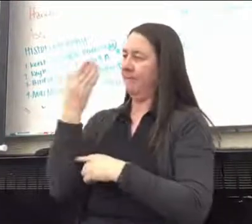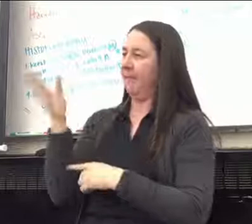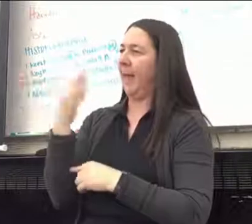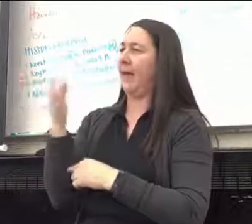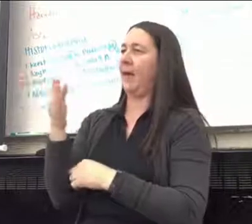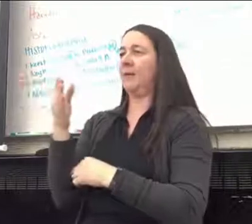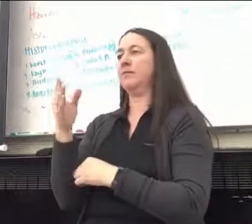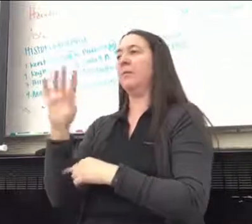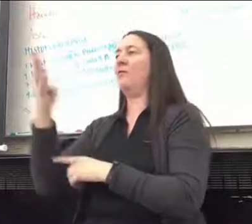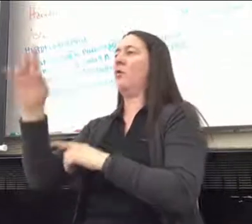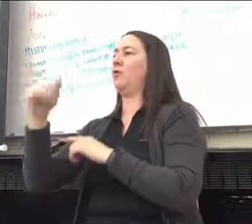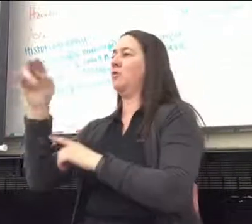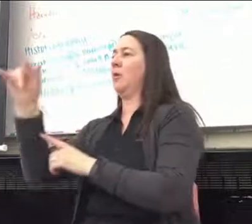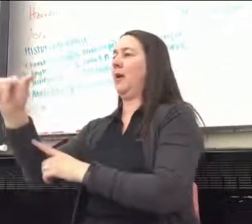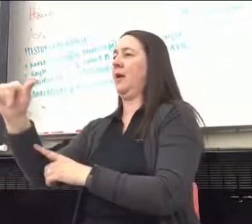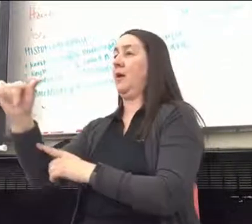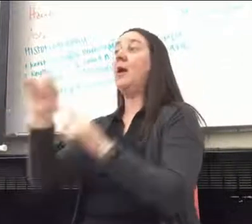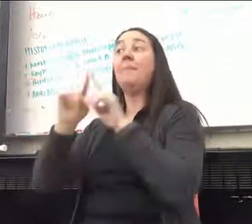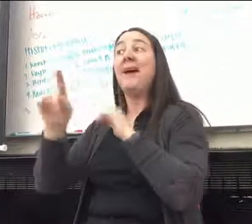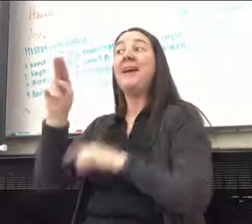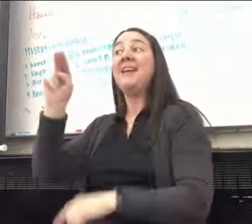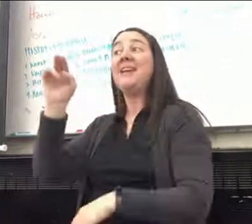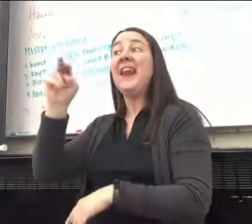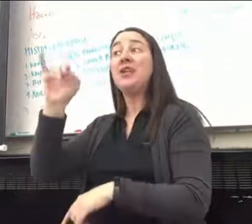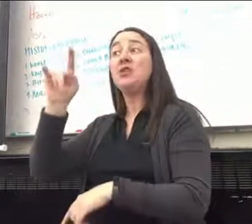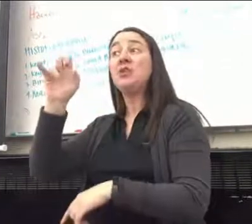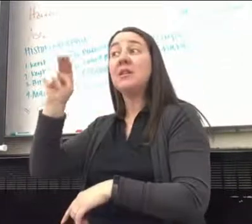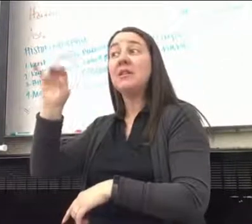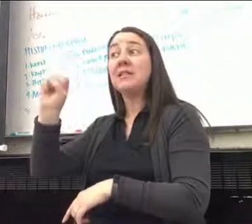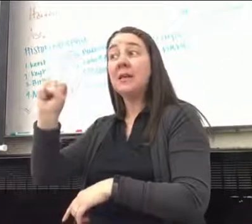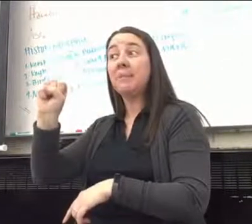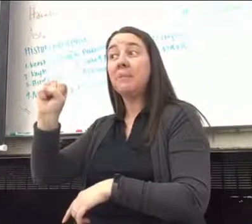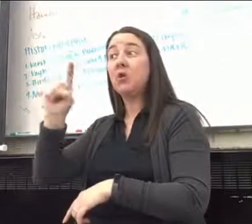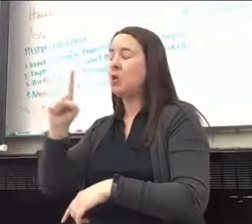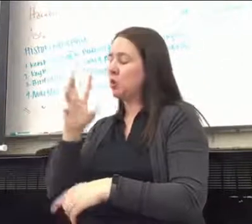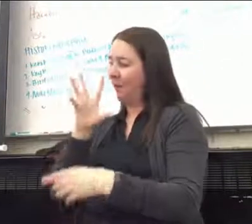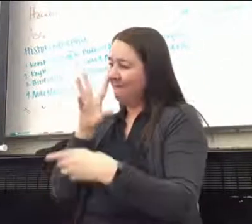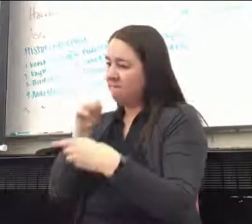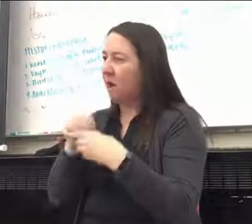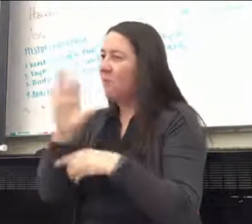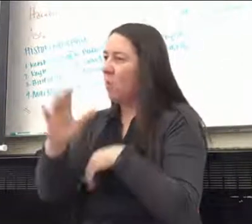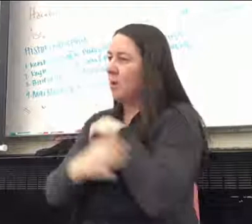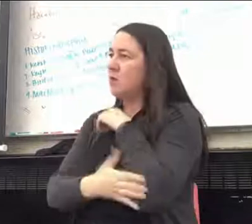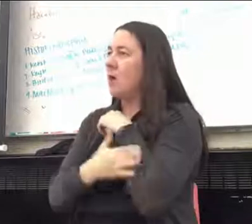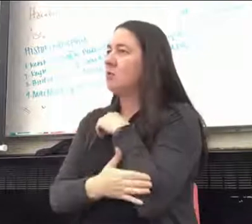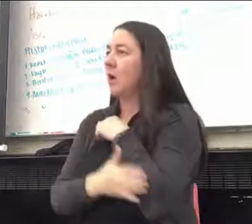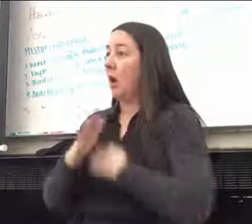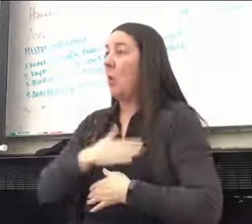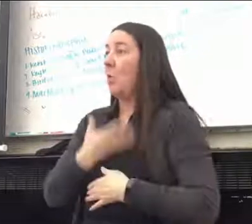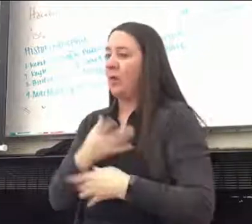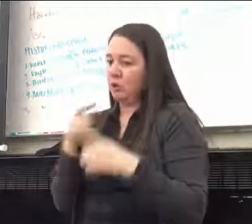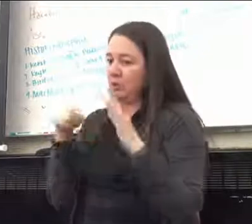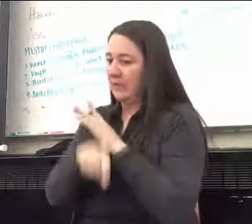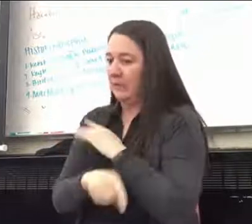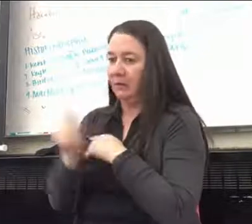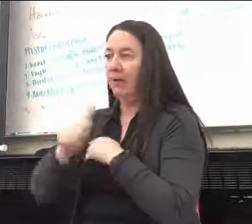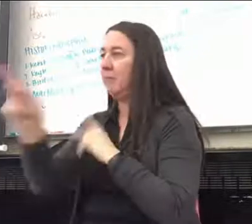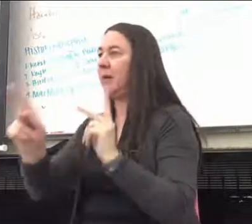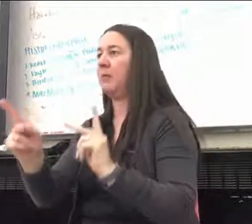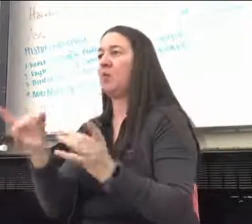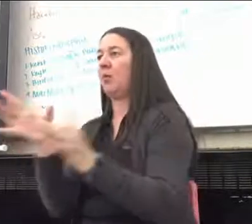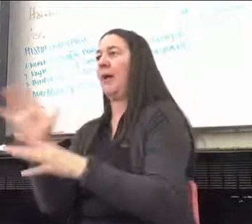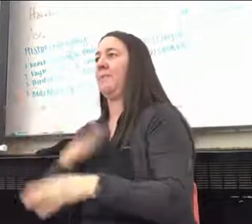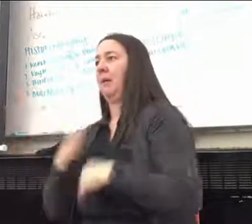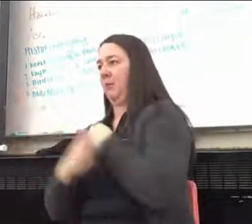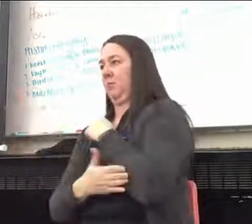about nationalism, we talk about you are so into your country, you're willing to kill other people who don't like you. And so what happens is that